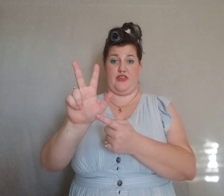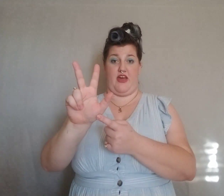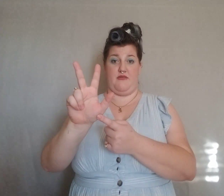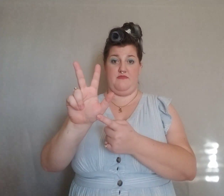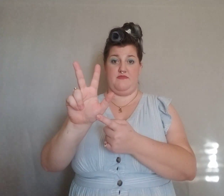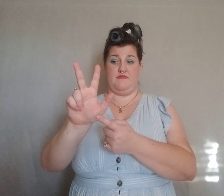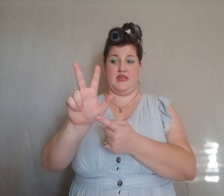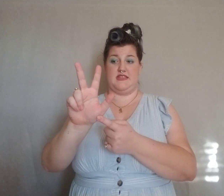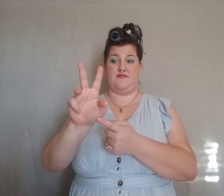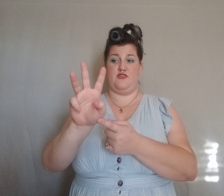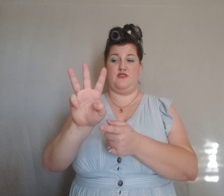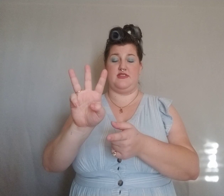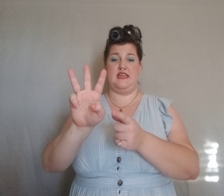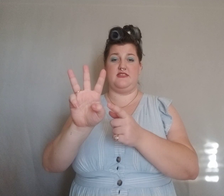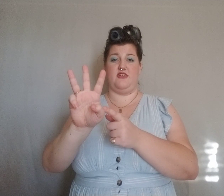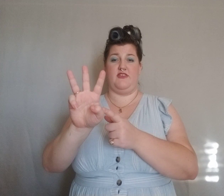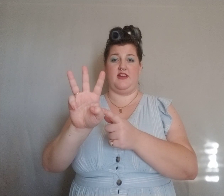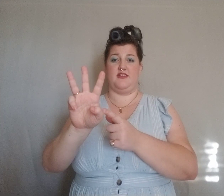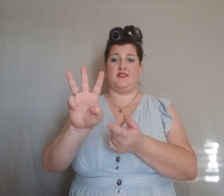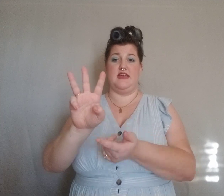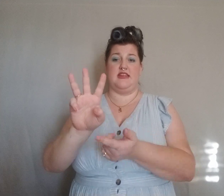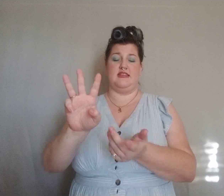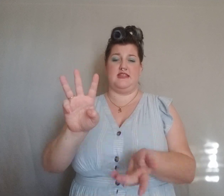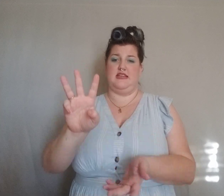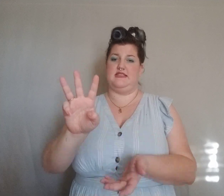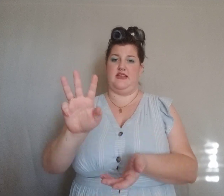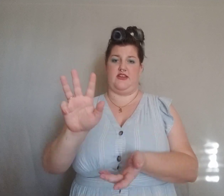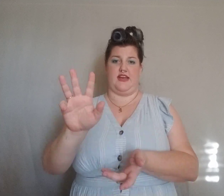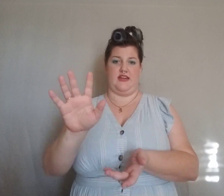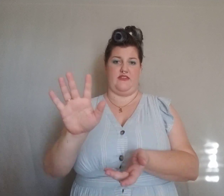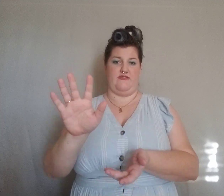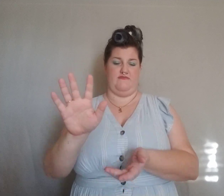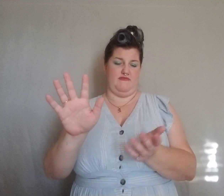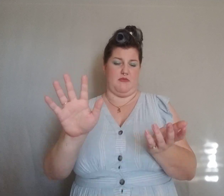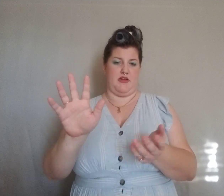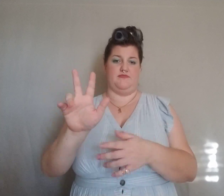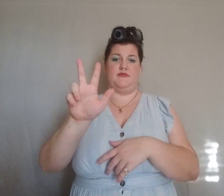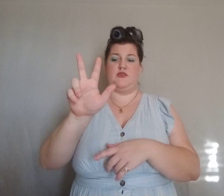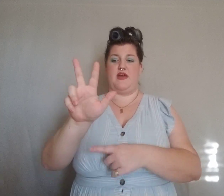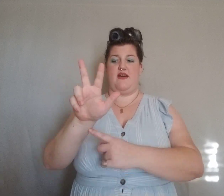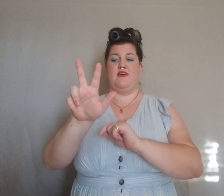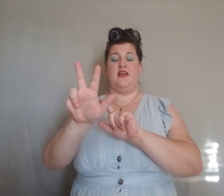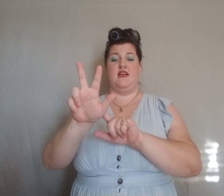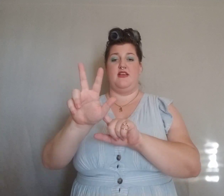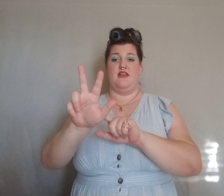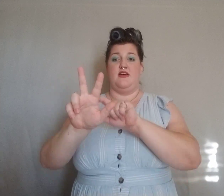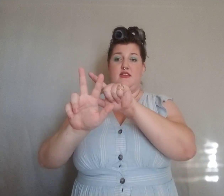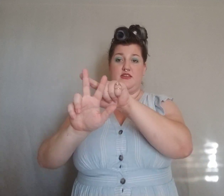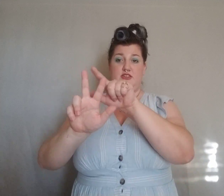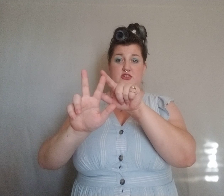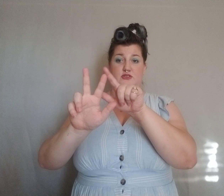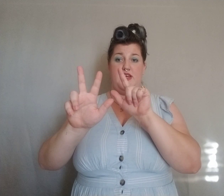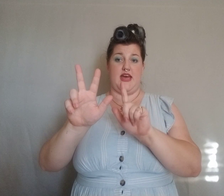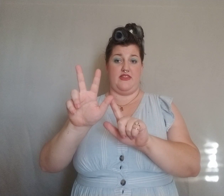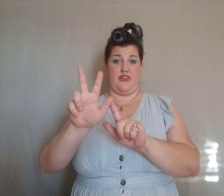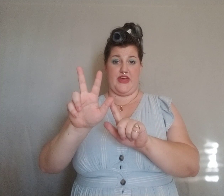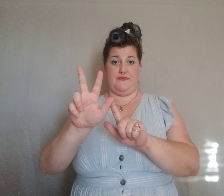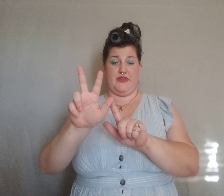thumb, because if you use these 3 fingers, this can easily look like another number. So we have 2 and the thumb here